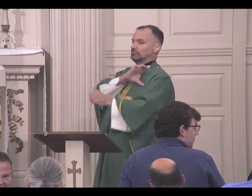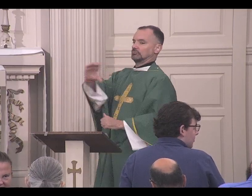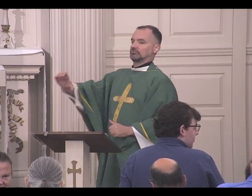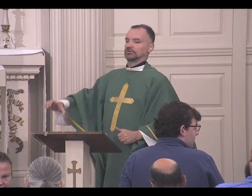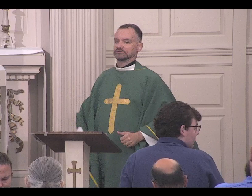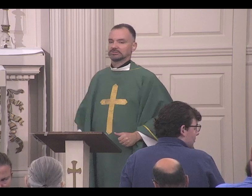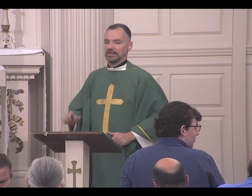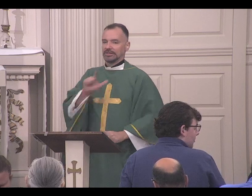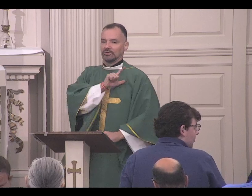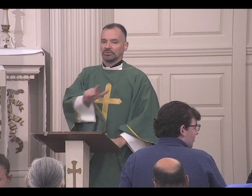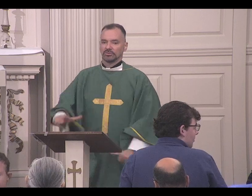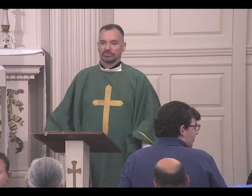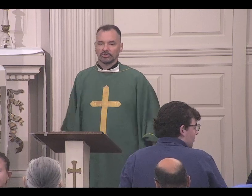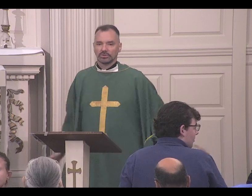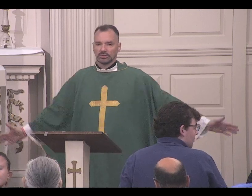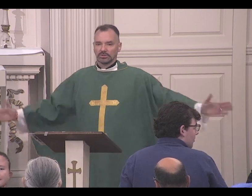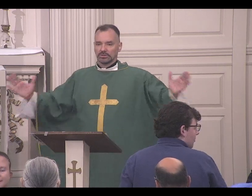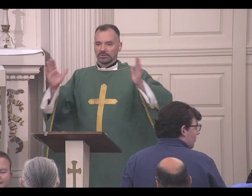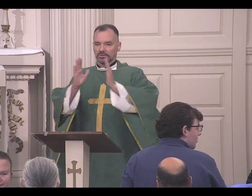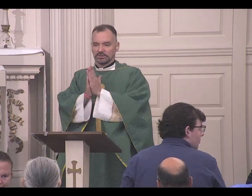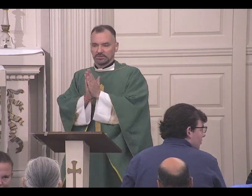Through Christ our Lord. Amen.